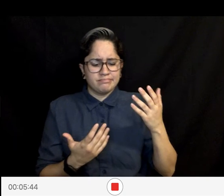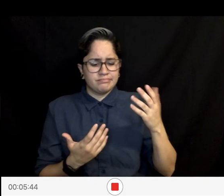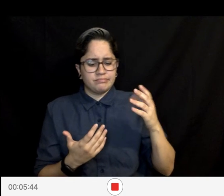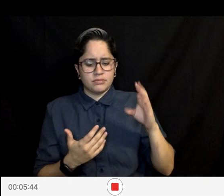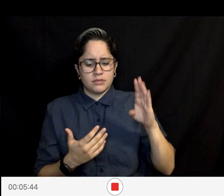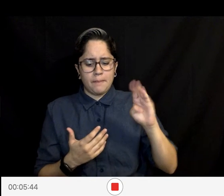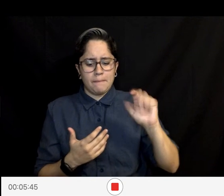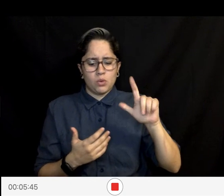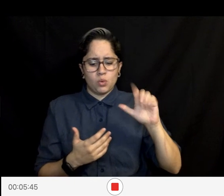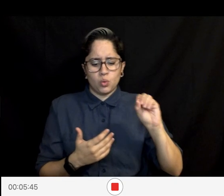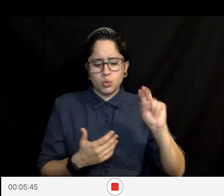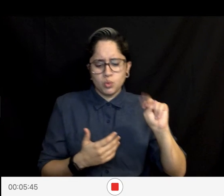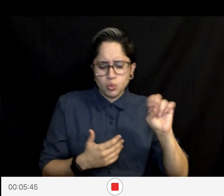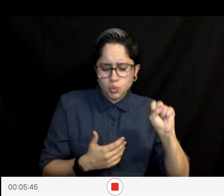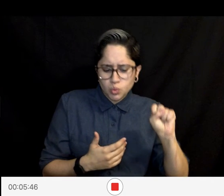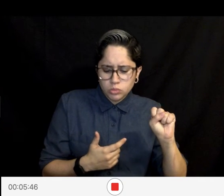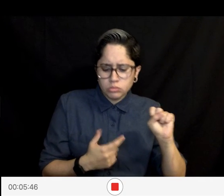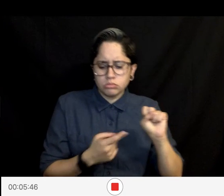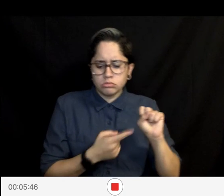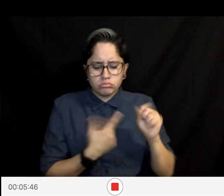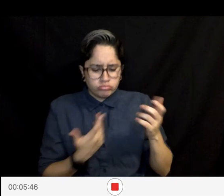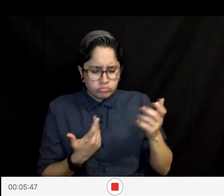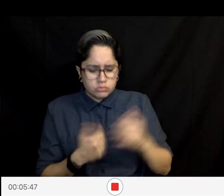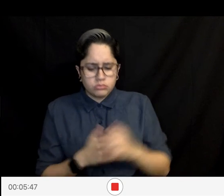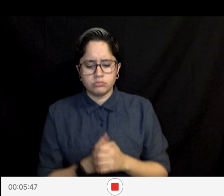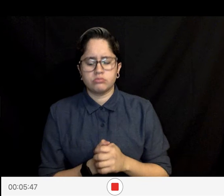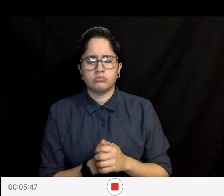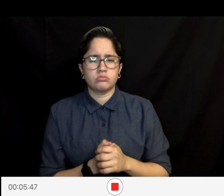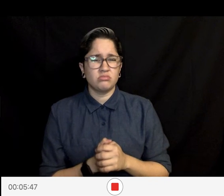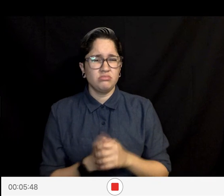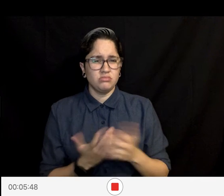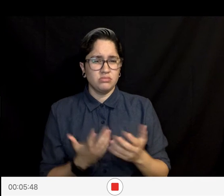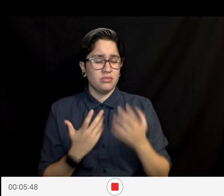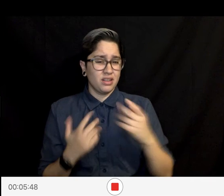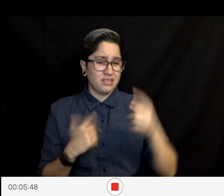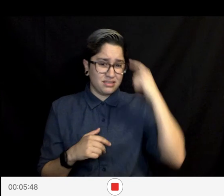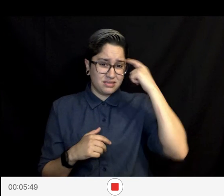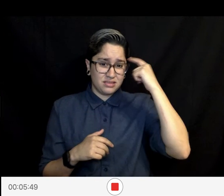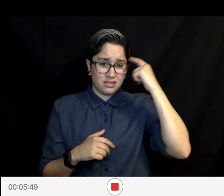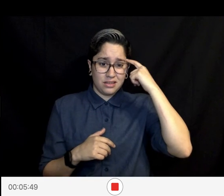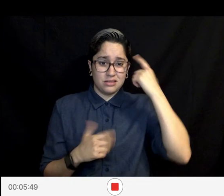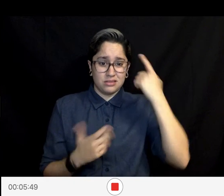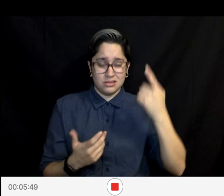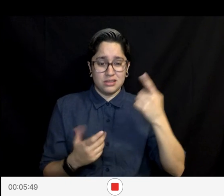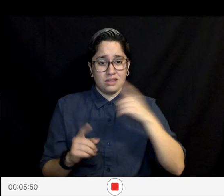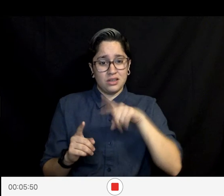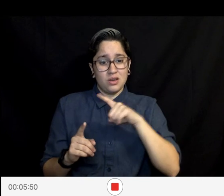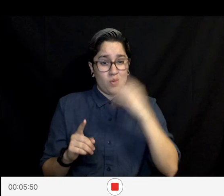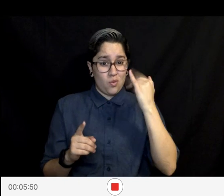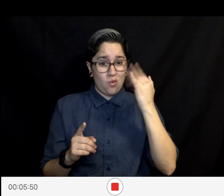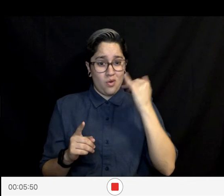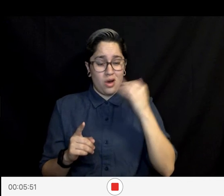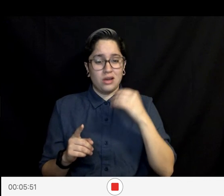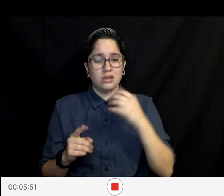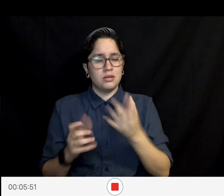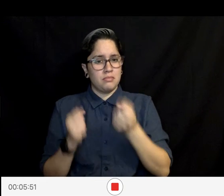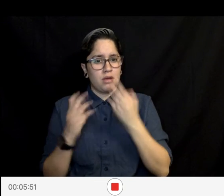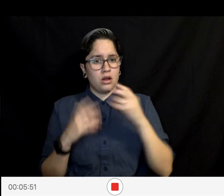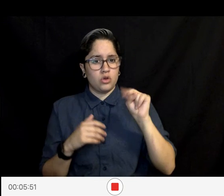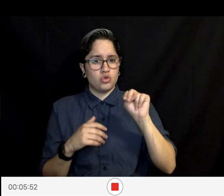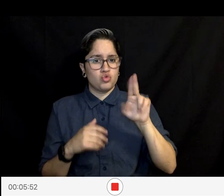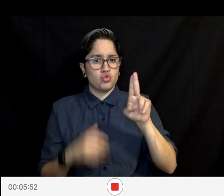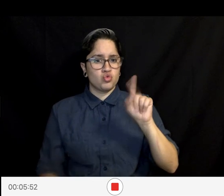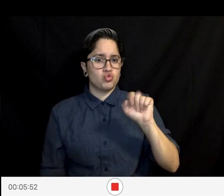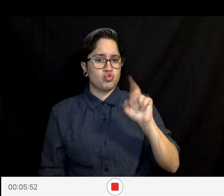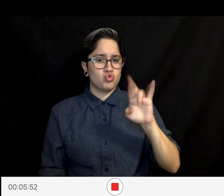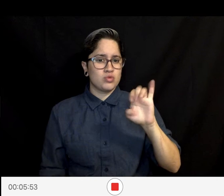Concerns are rising that increasing jellyfish populations can lead to competition for native food sources,